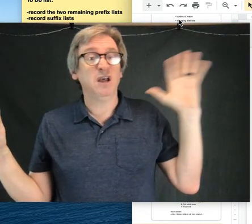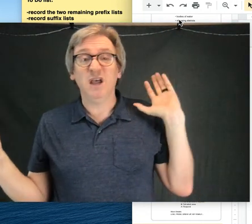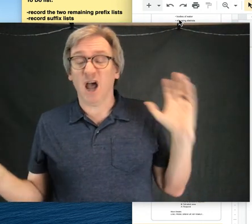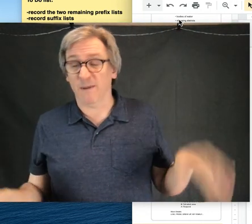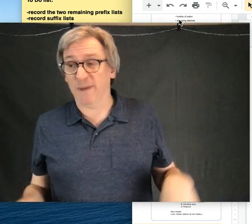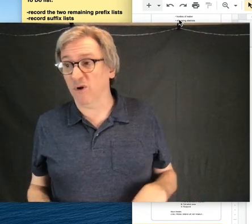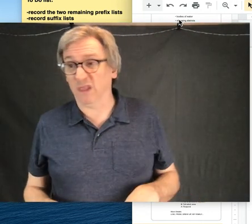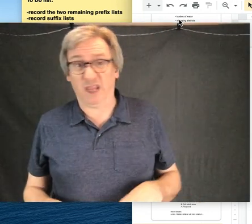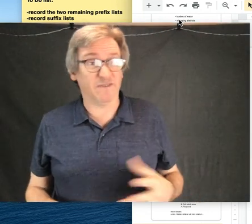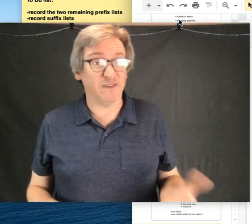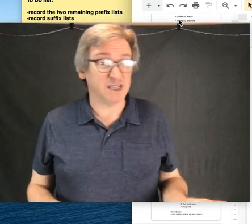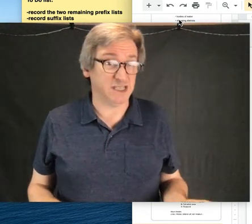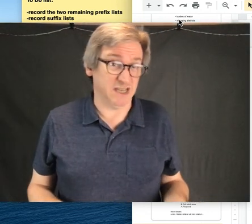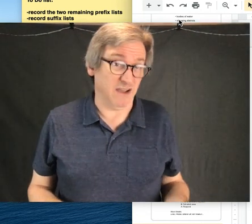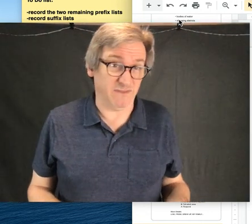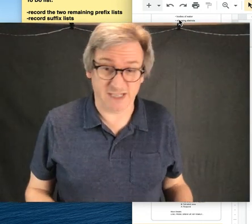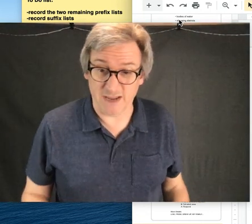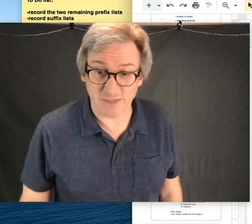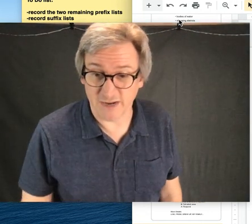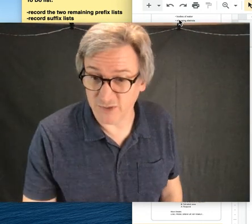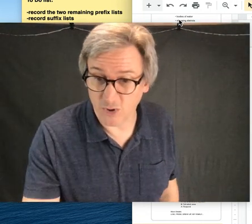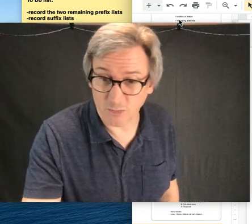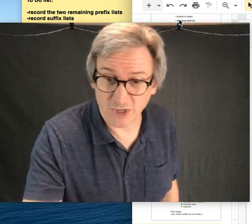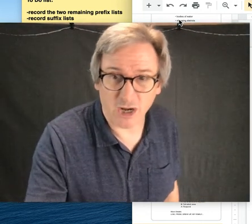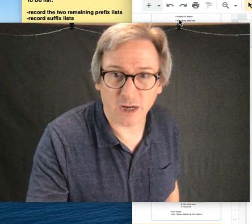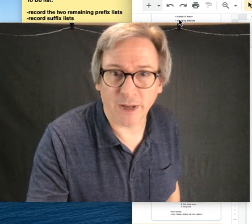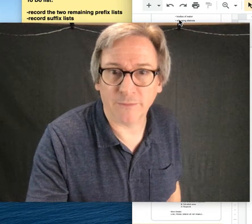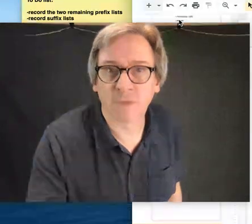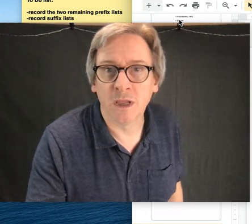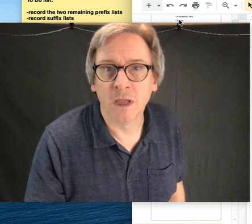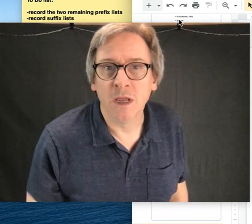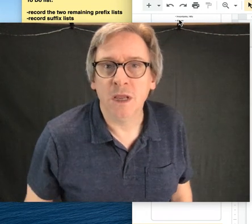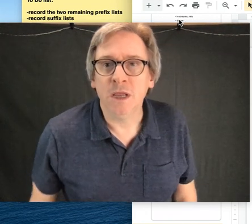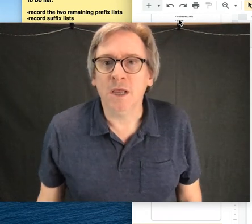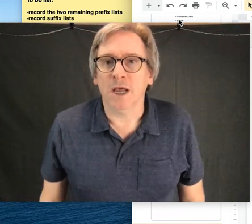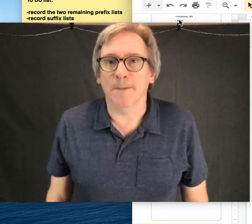conversation about life stuff, the same stuff you normally talk about.